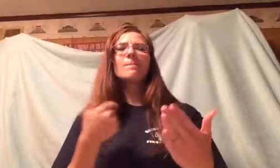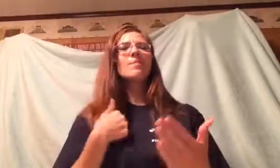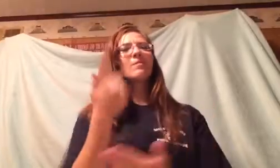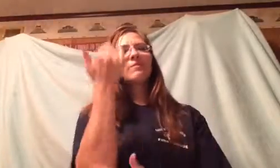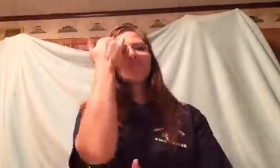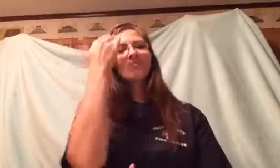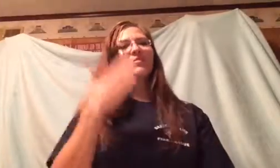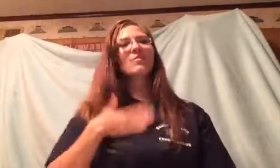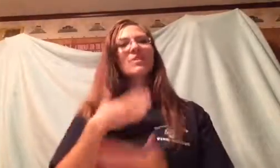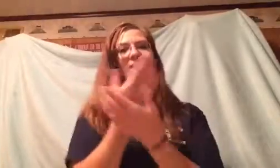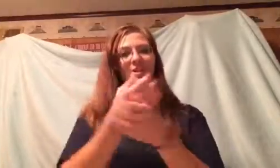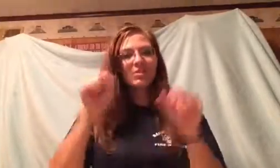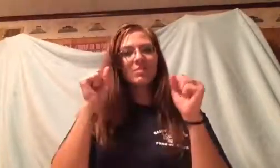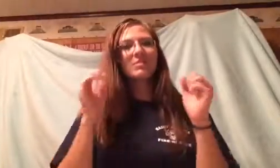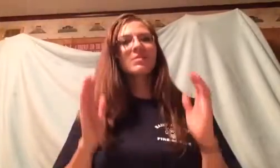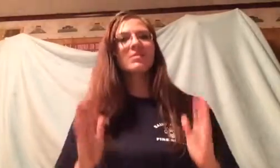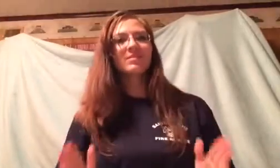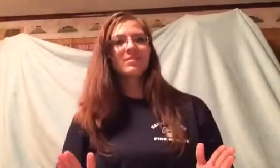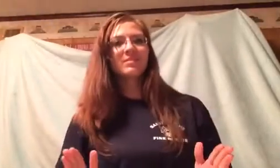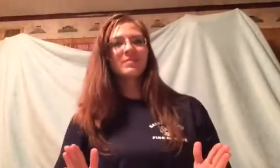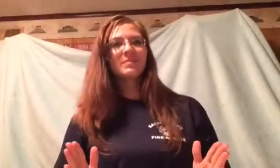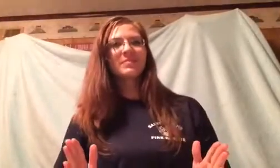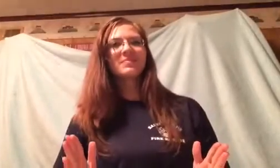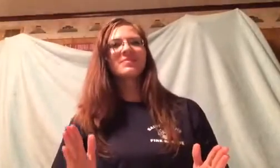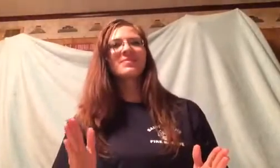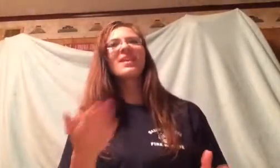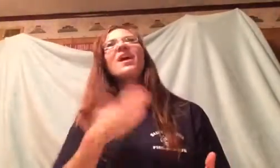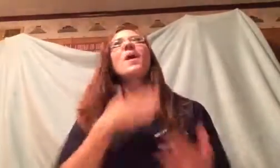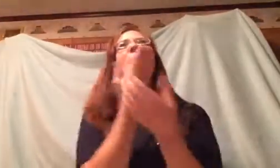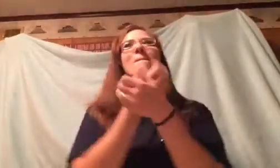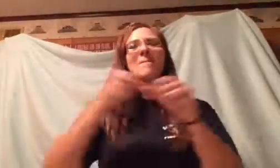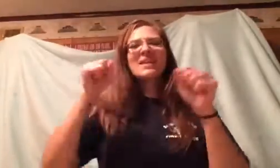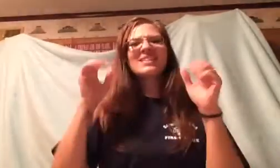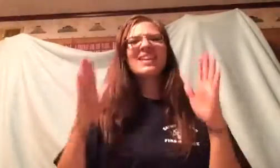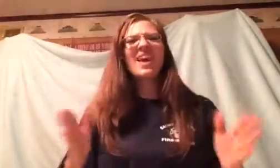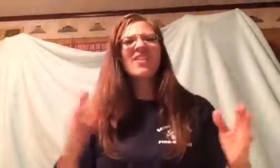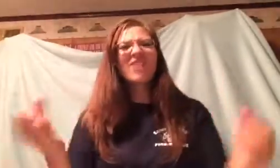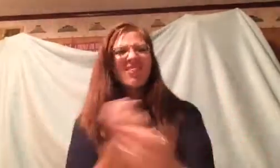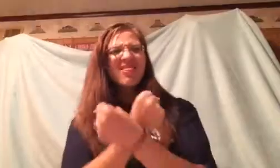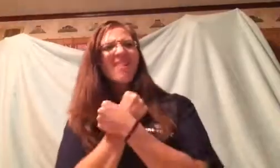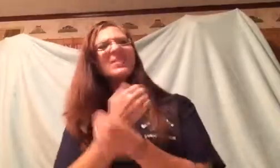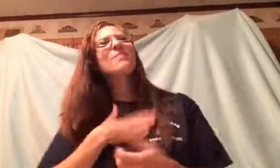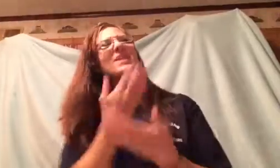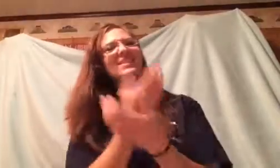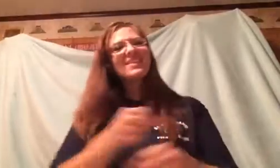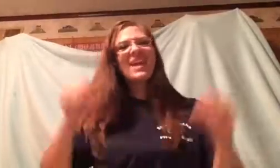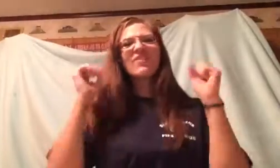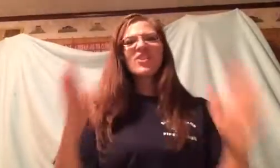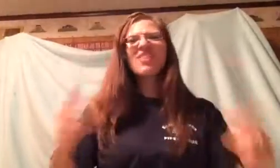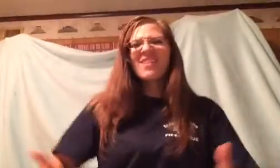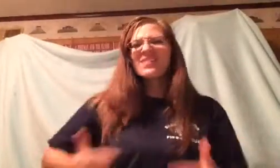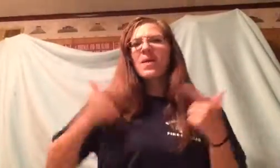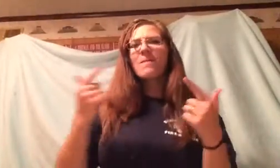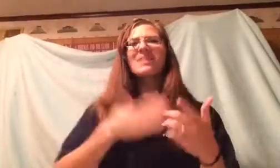Before I met my Savior Before My Savior loves, my Savior lives My